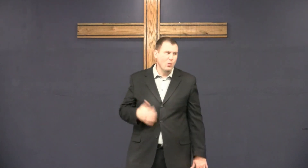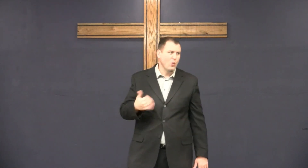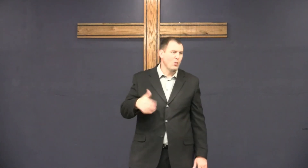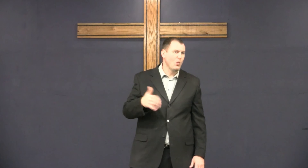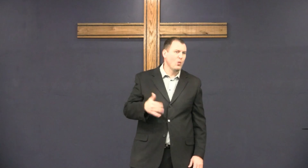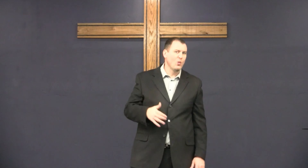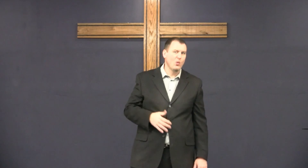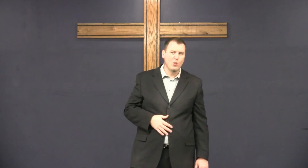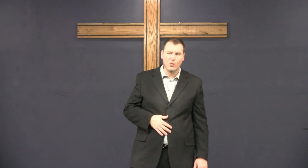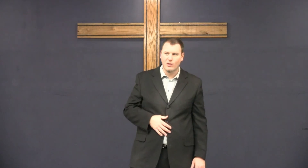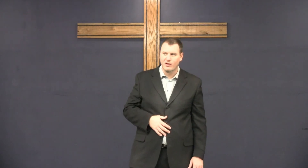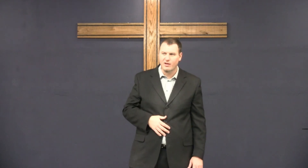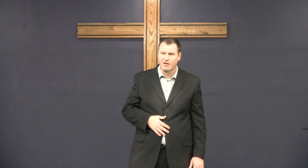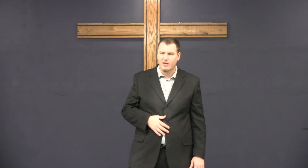She was eating that bacon.